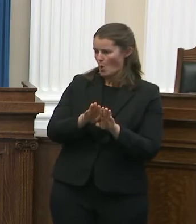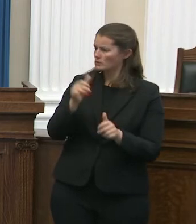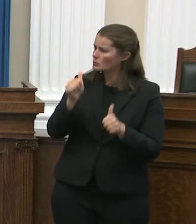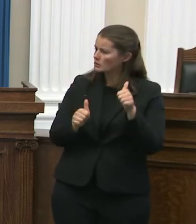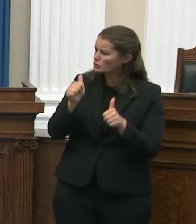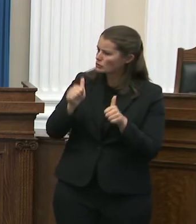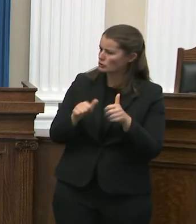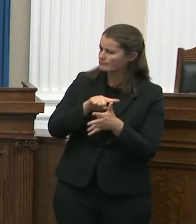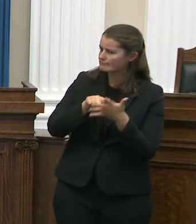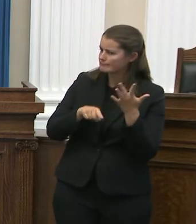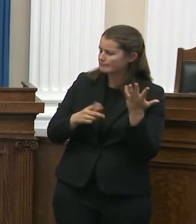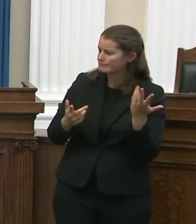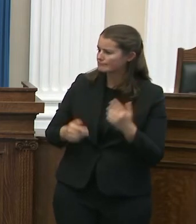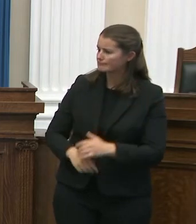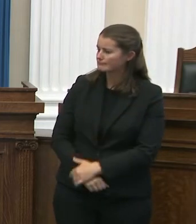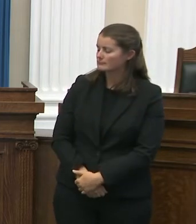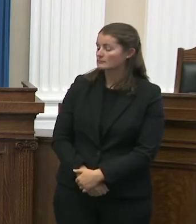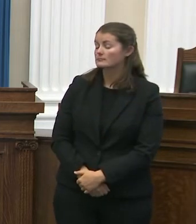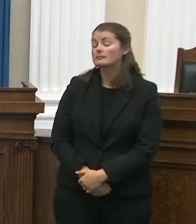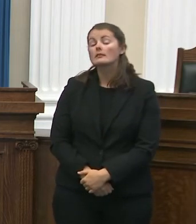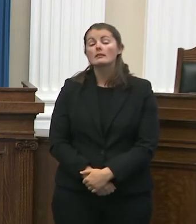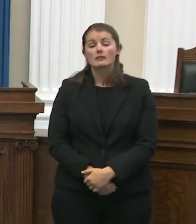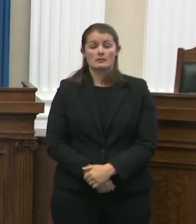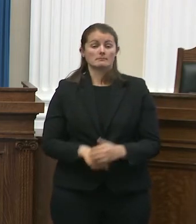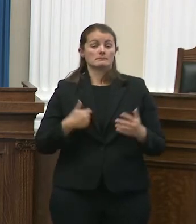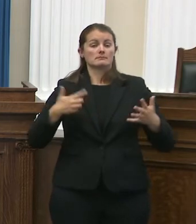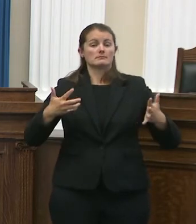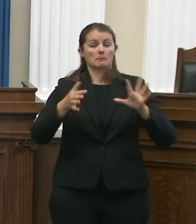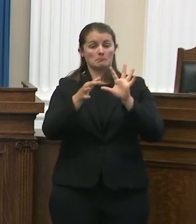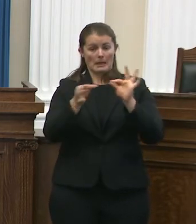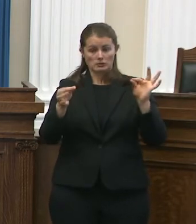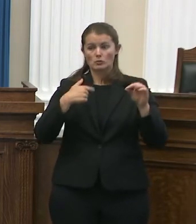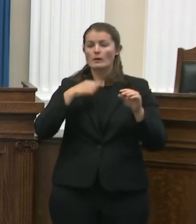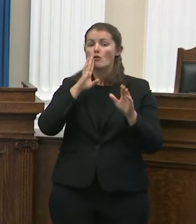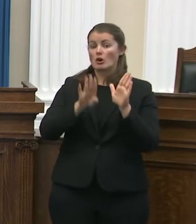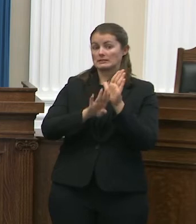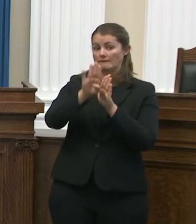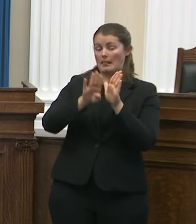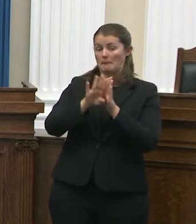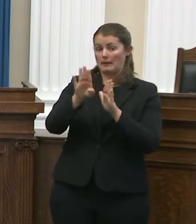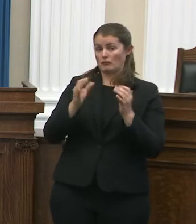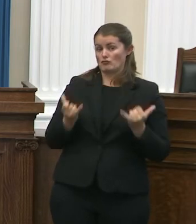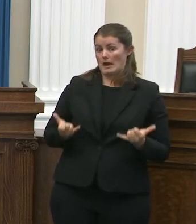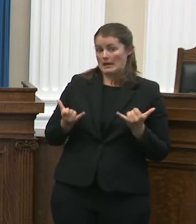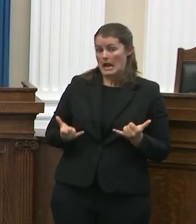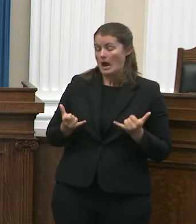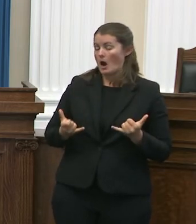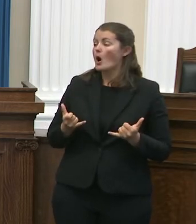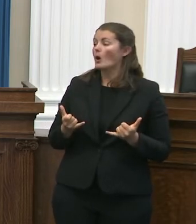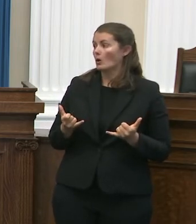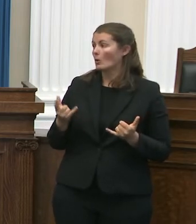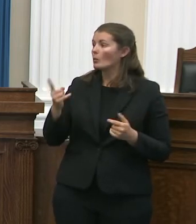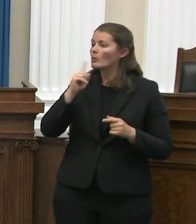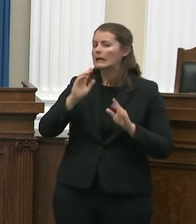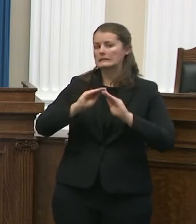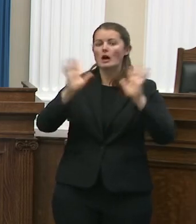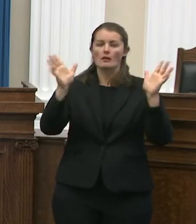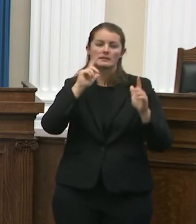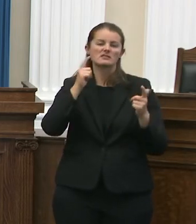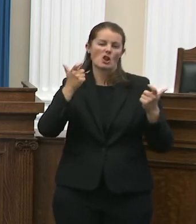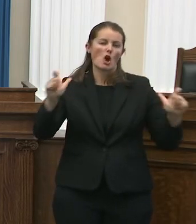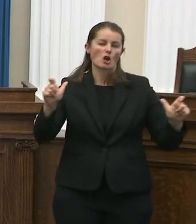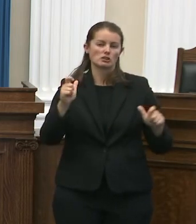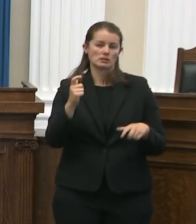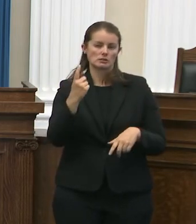Barth? Well, you know, like I say, we're developing the matrix, and we're going to have it in the directives, which specific It's obvious that the largest two counties, Clark